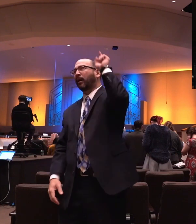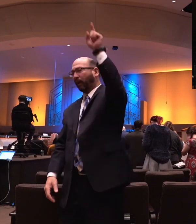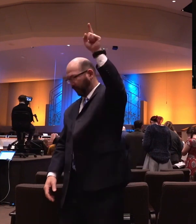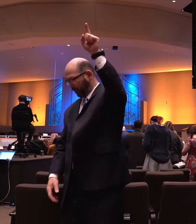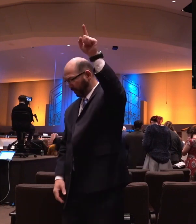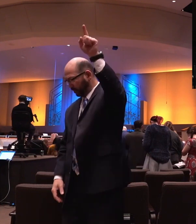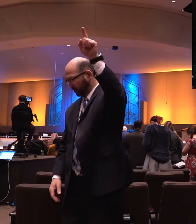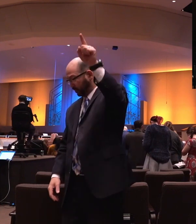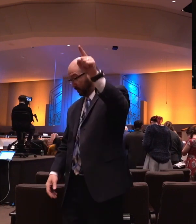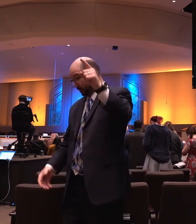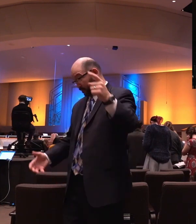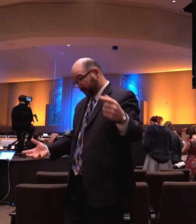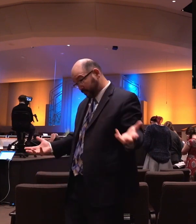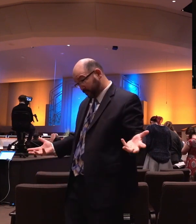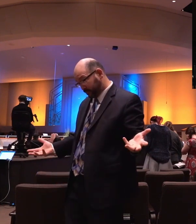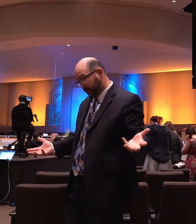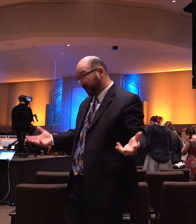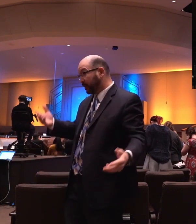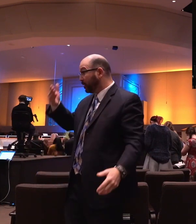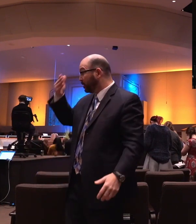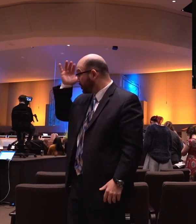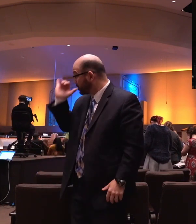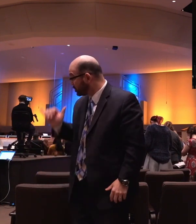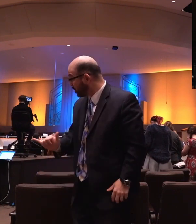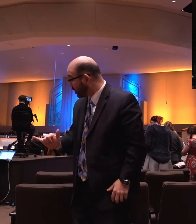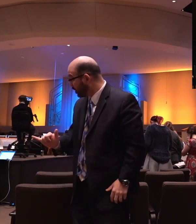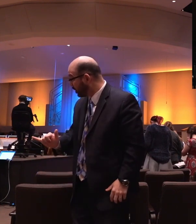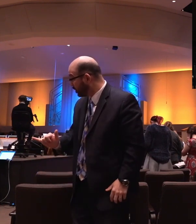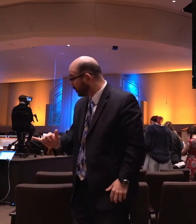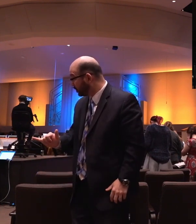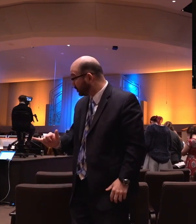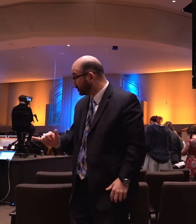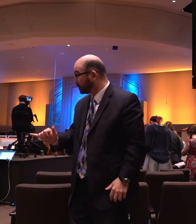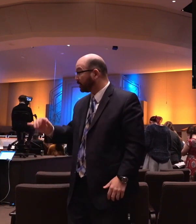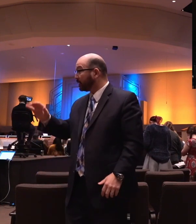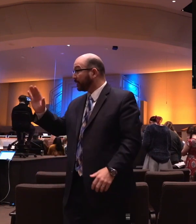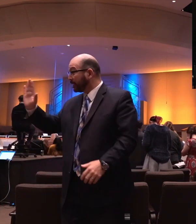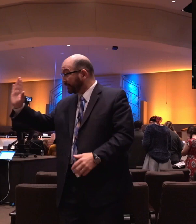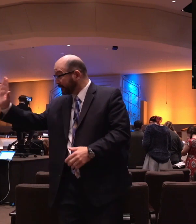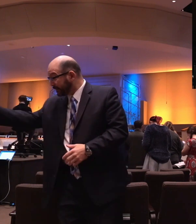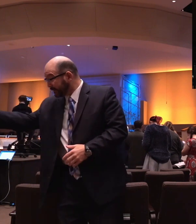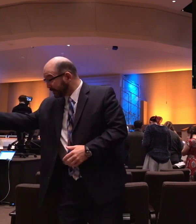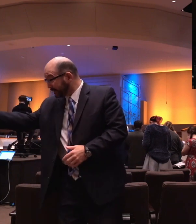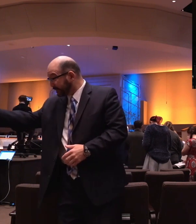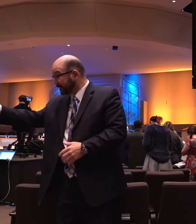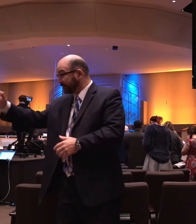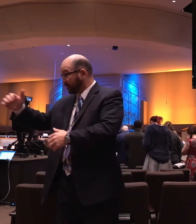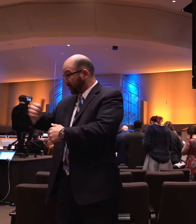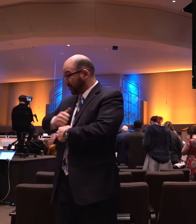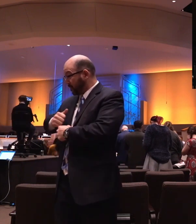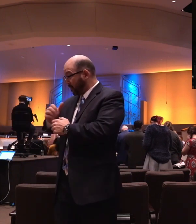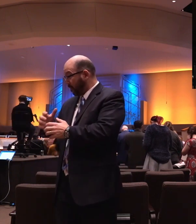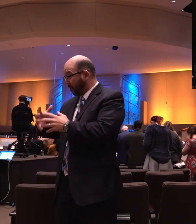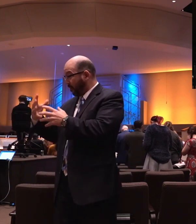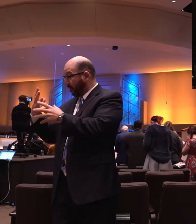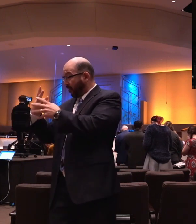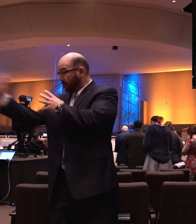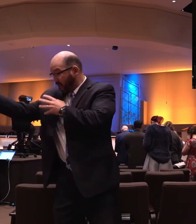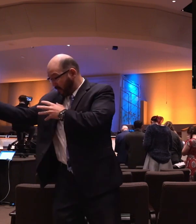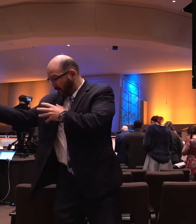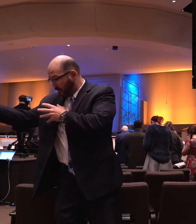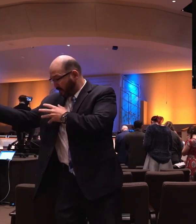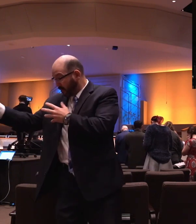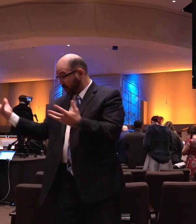on the Lord thy God, therefore is the host of the king of Syria escaped out of thine hand. Were not the